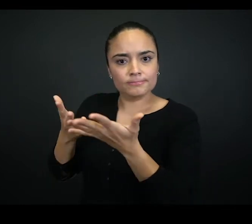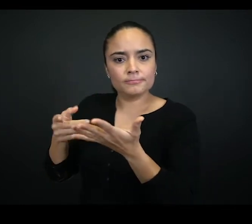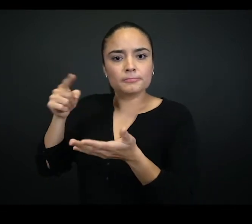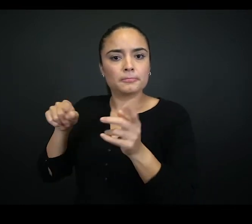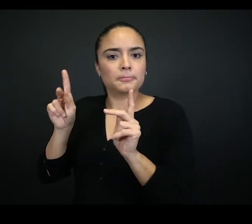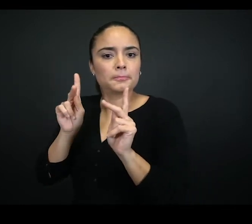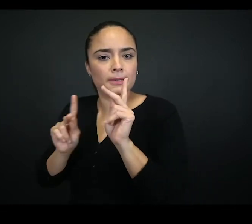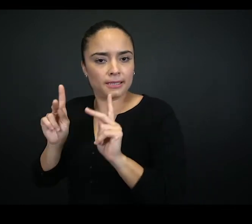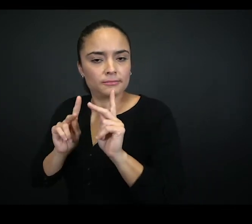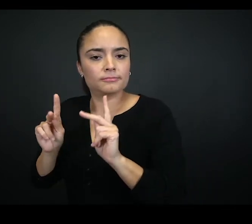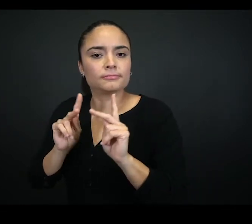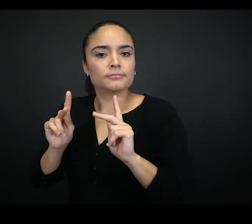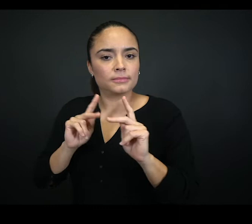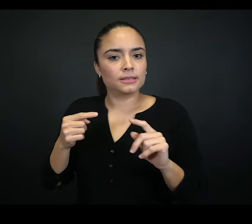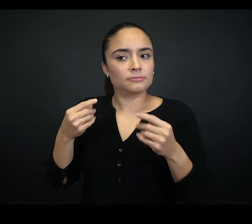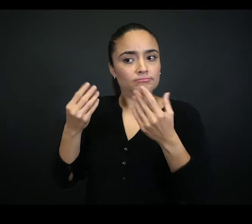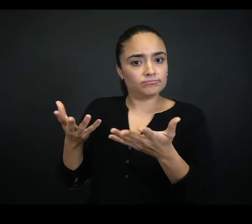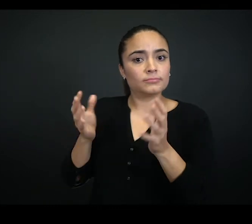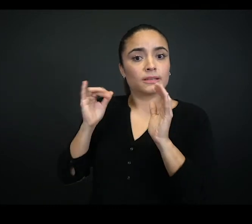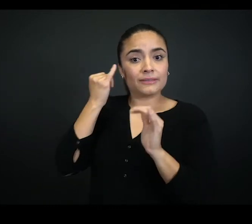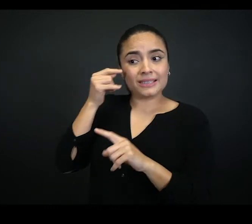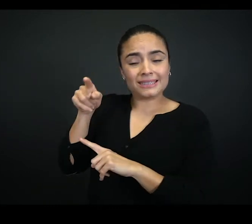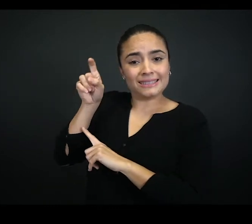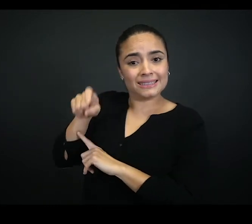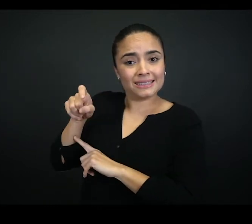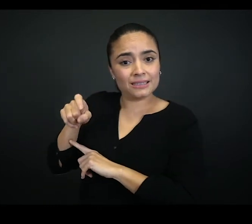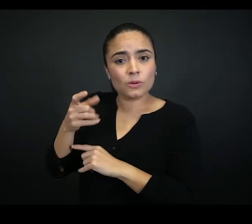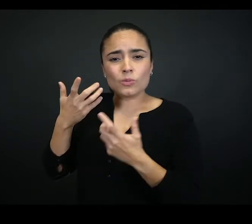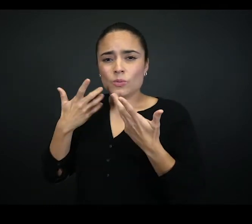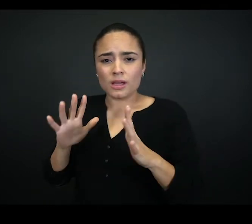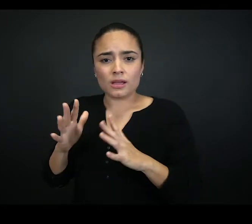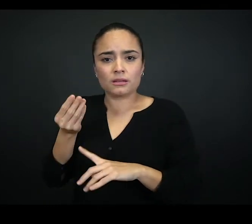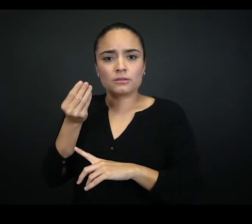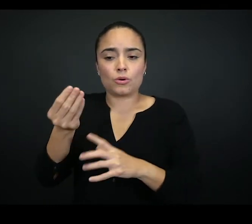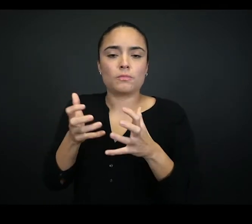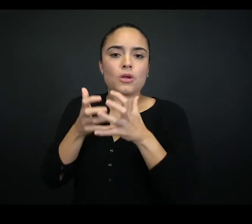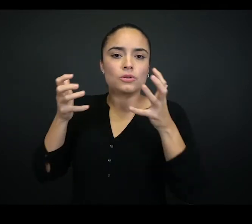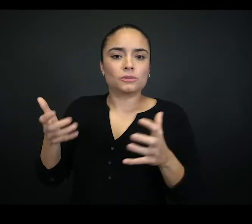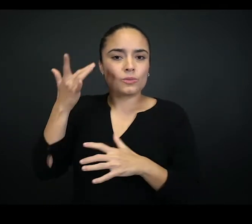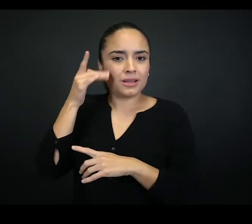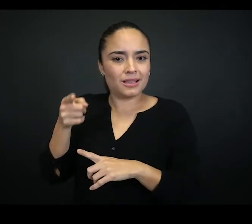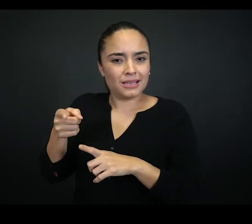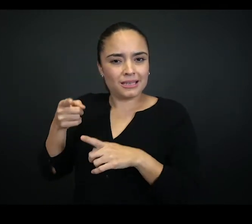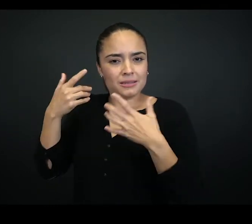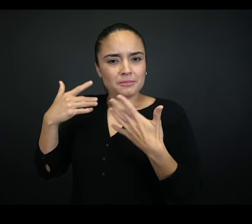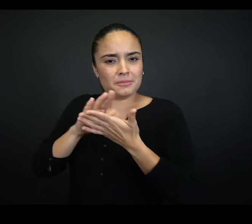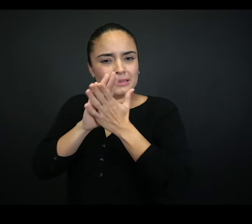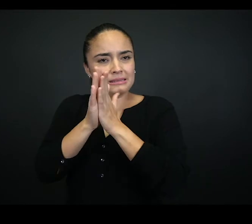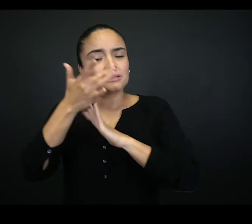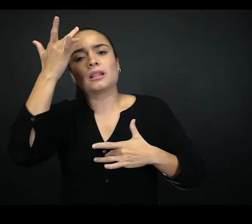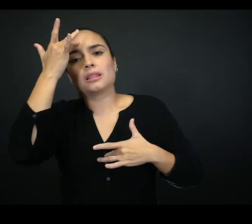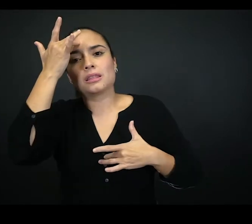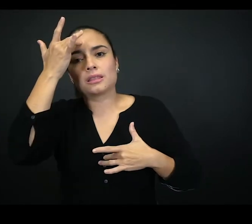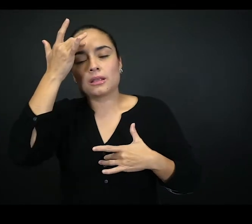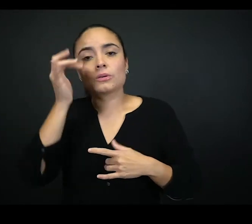also try to deal with overdoses here at the site. Instead of having to call EMS, we have nurses and